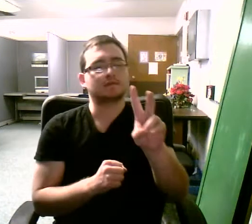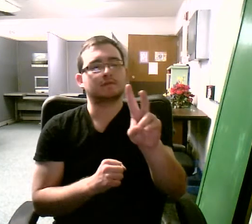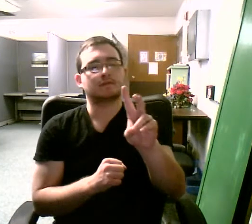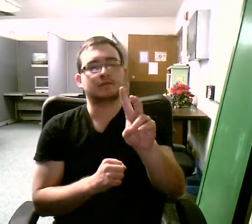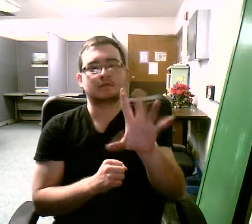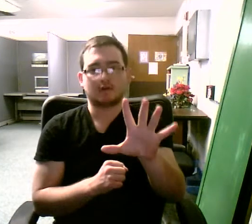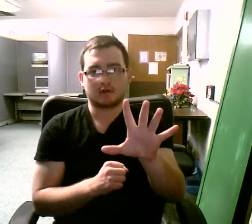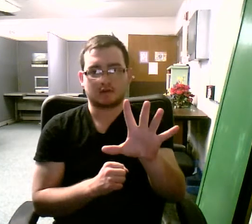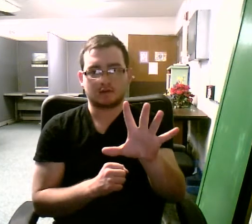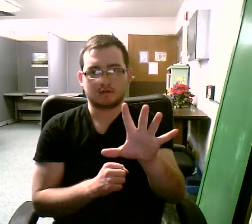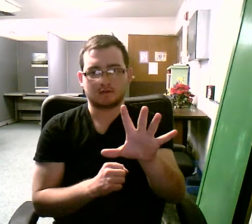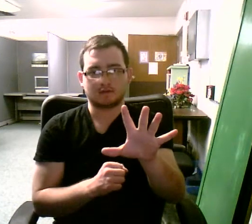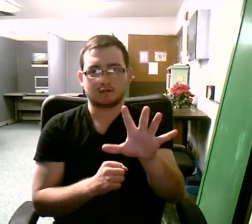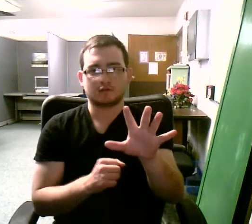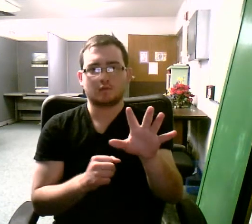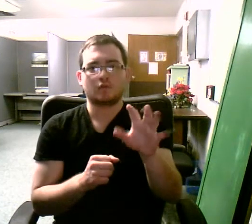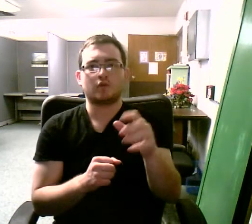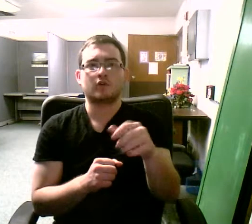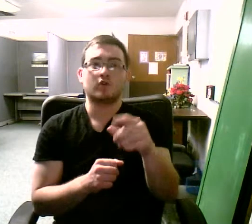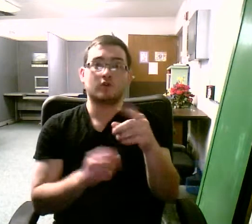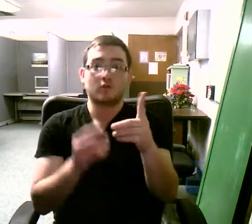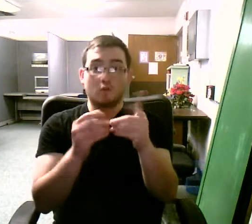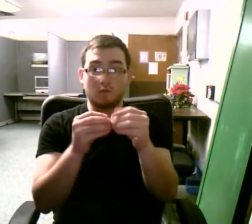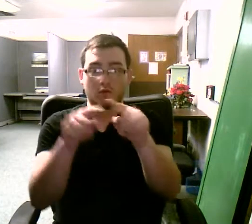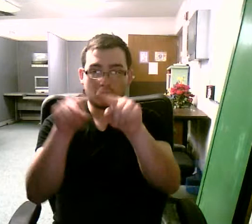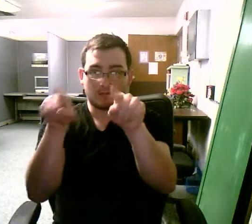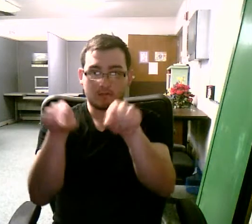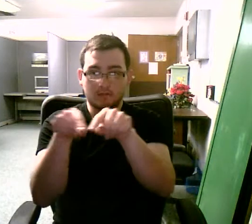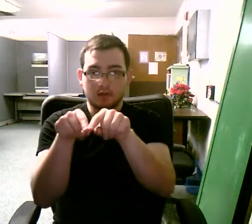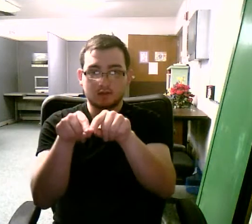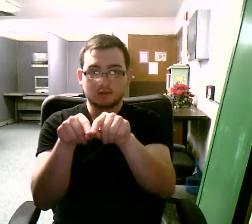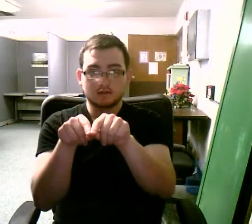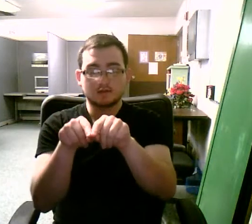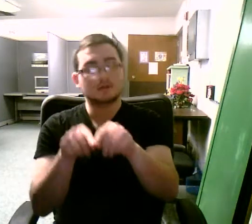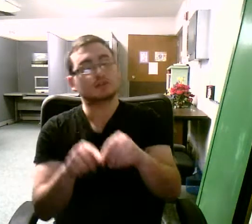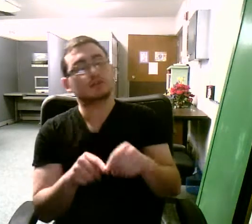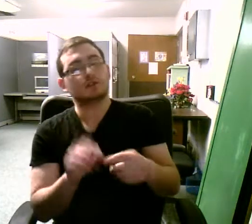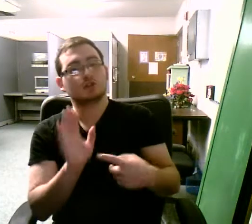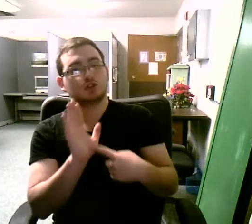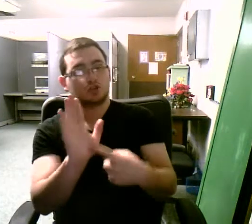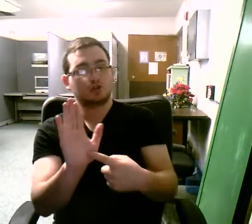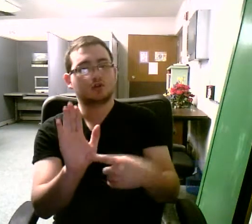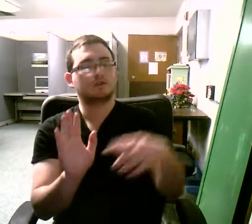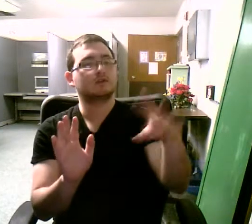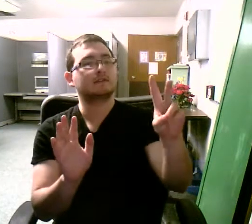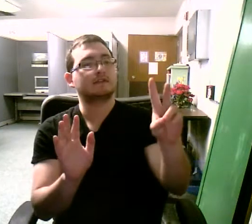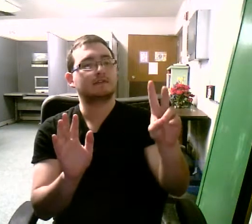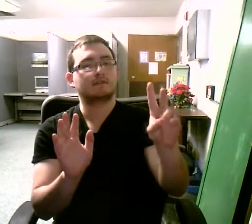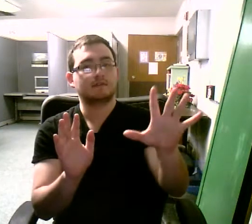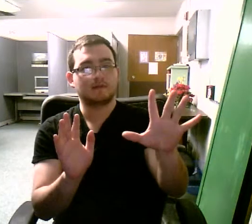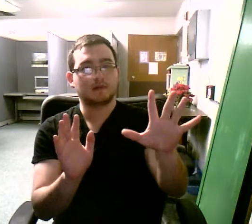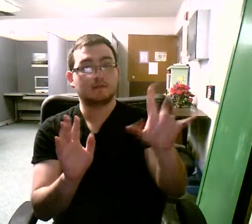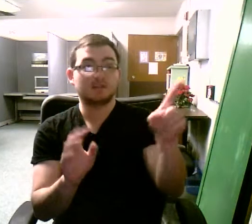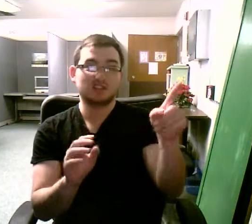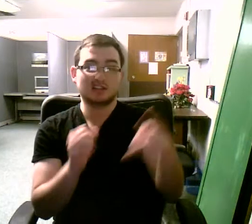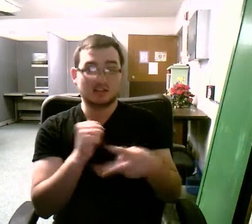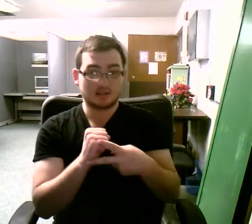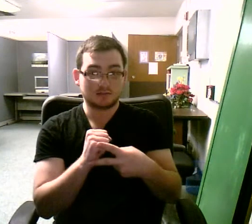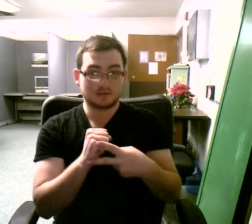the 75 DVDs that she keeps. We want to know how many were scratched or damaged. So it looks like we need to